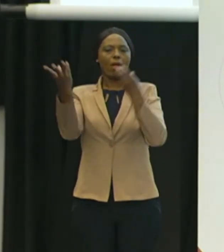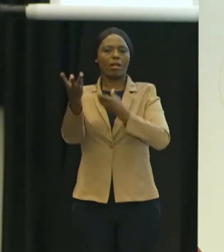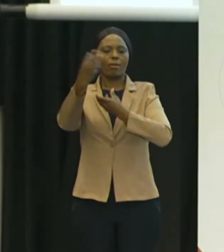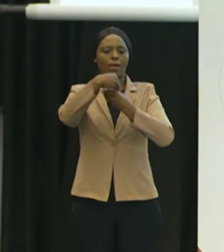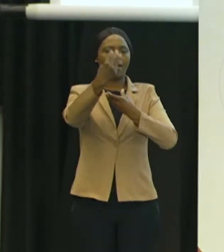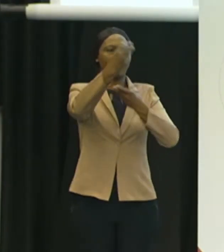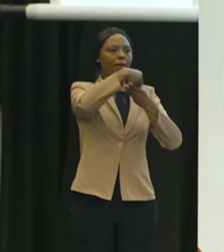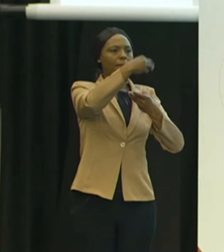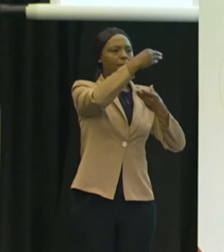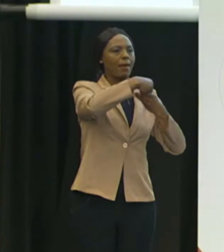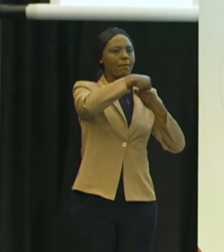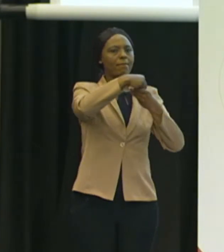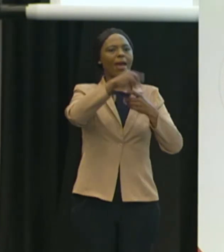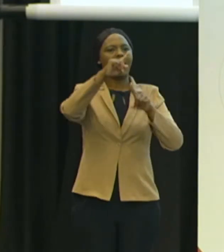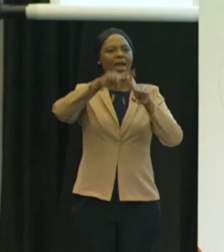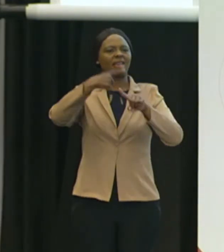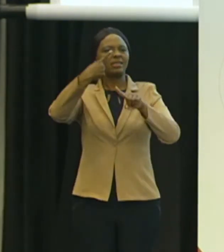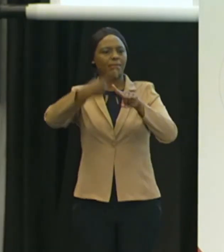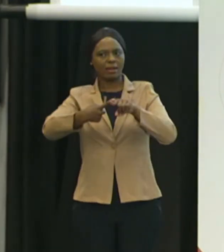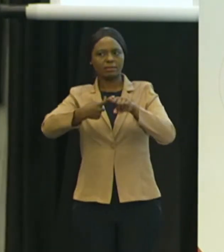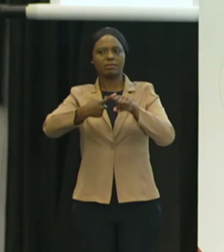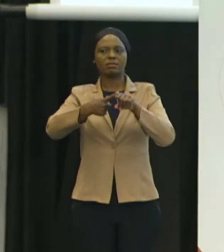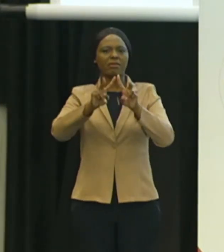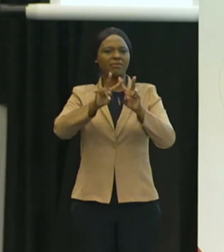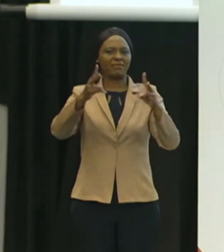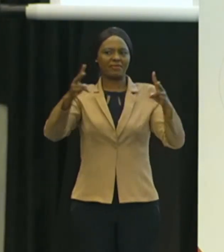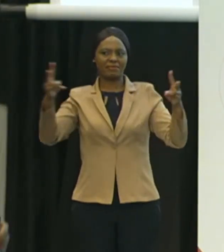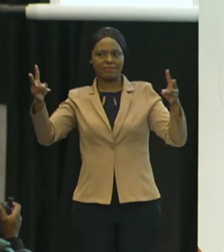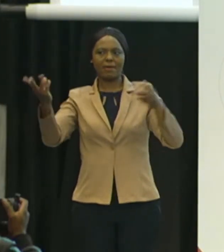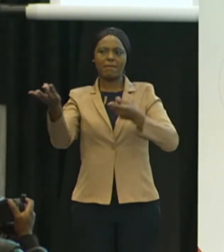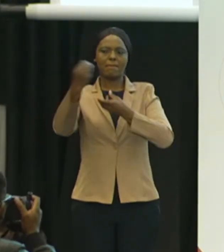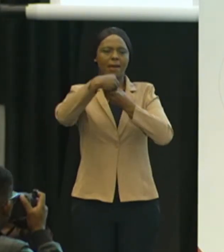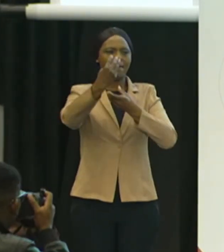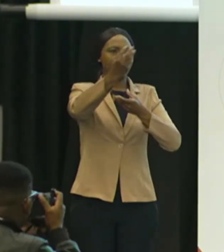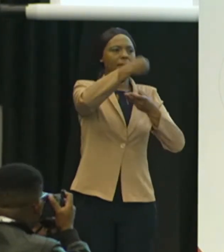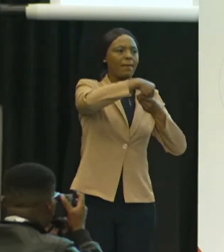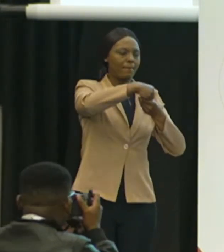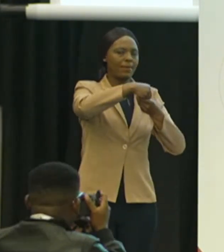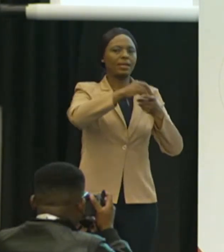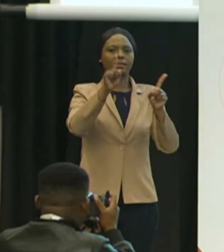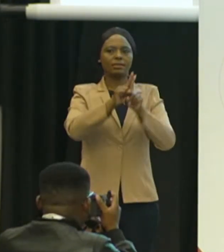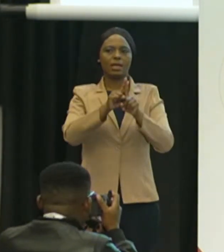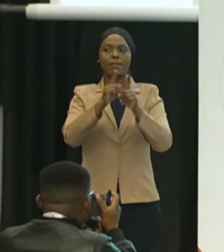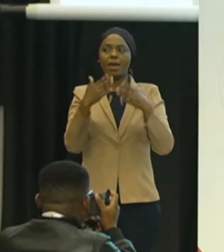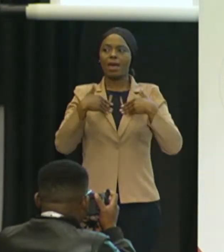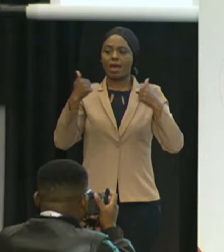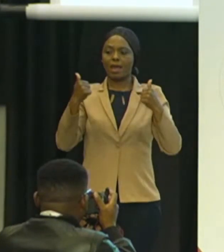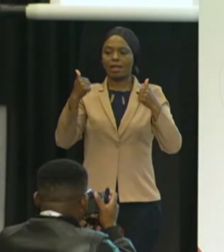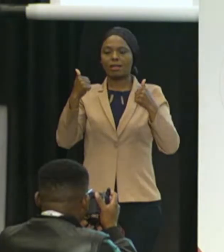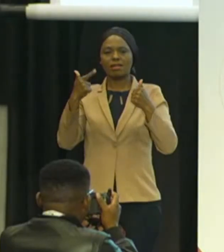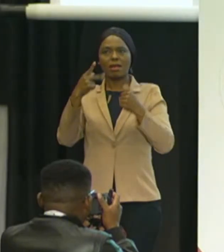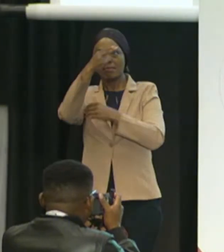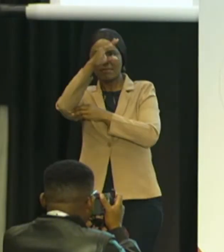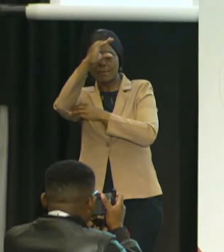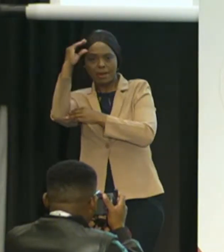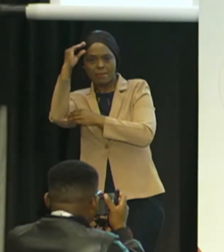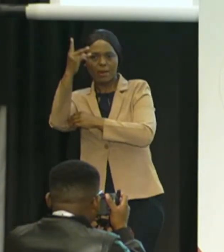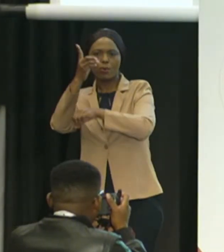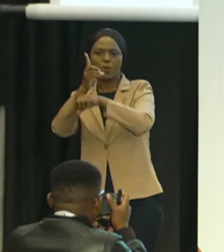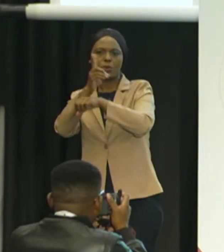experts together, as well as not only the healthcare workers, also the social